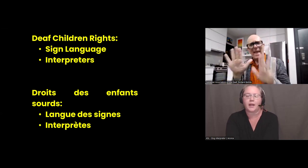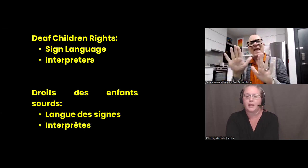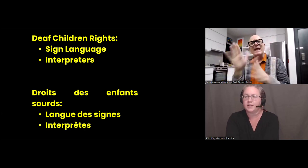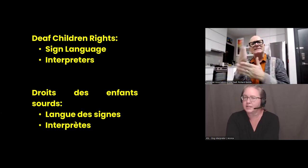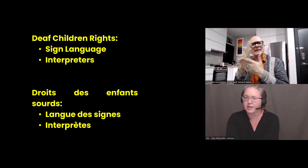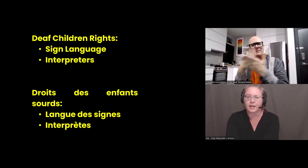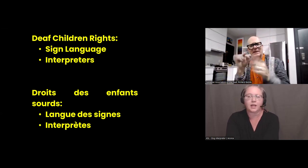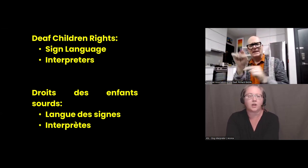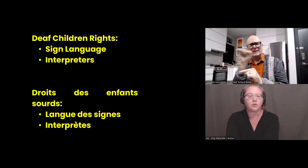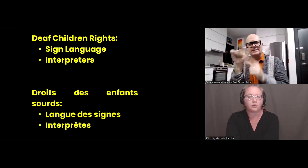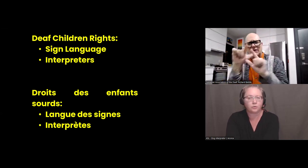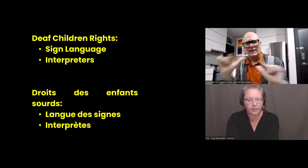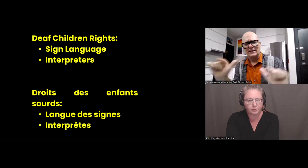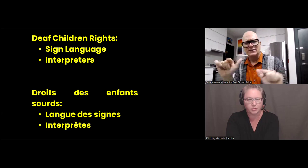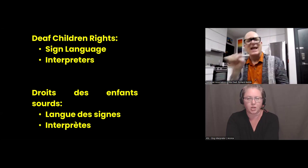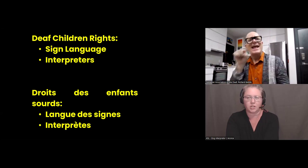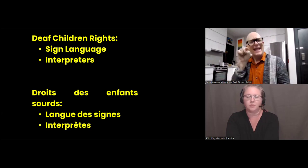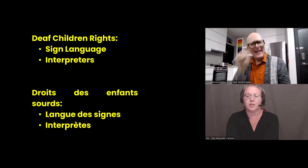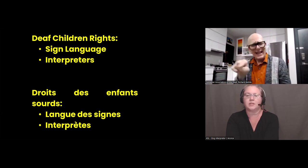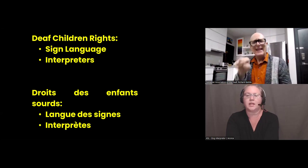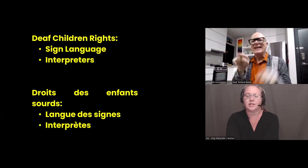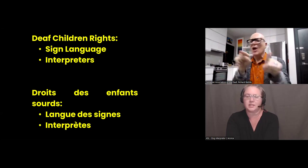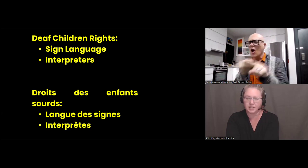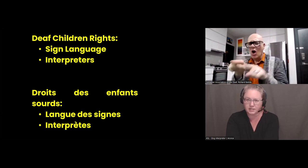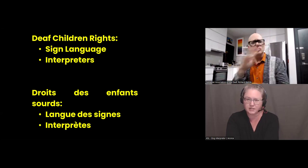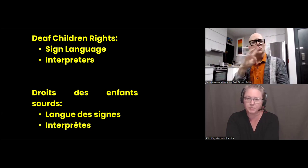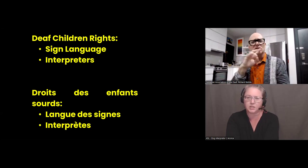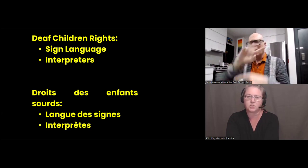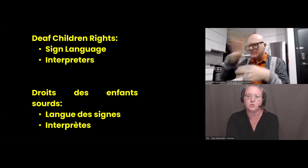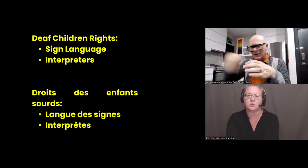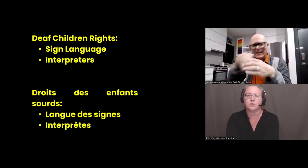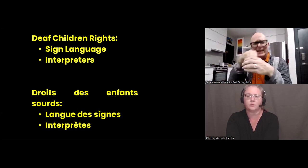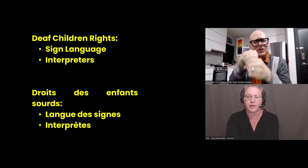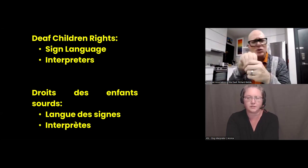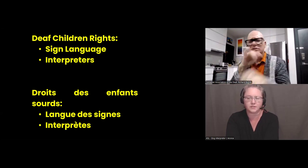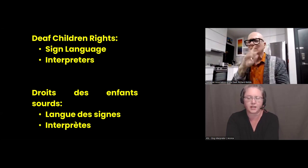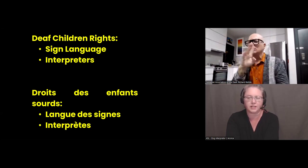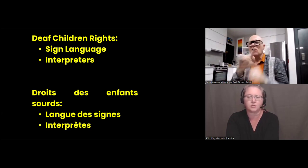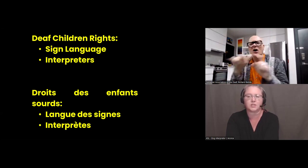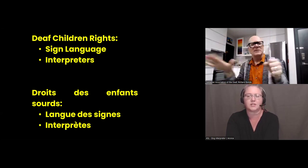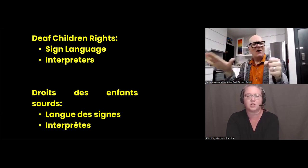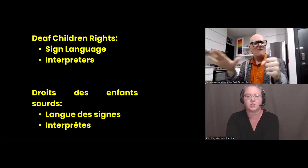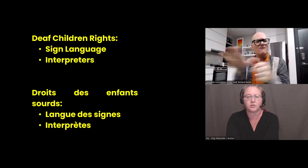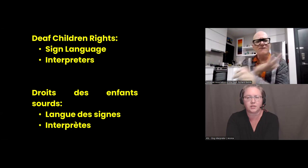And it is an incredible document, and it does speak to the rights of sign languages that's included